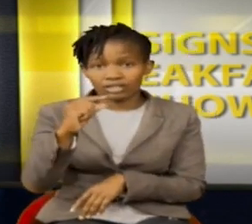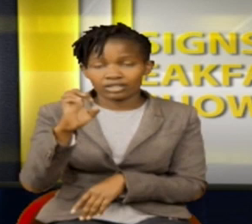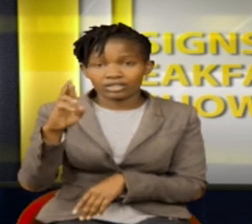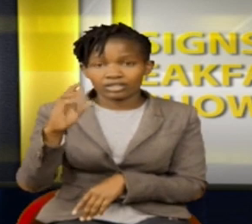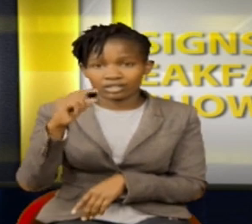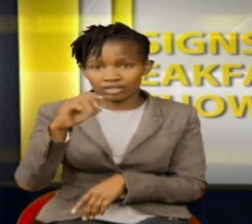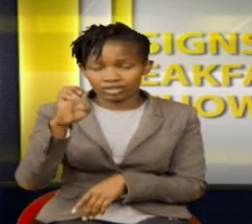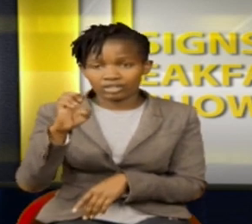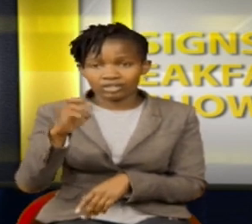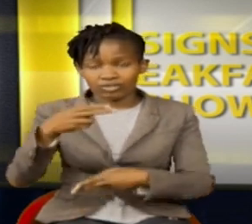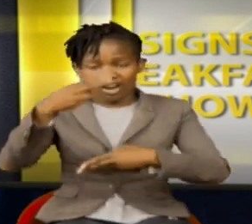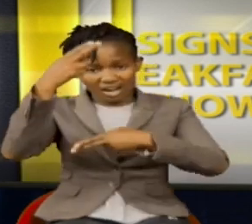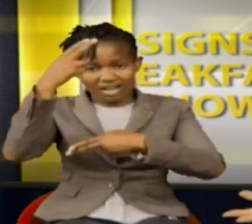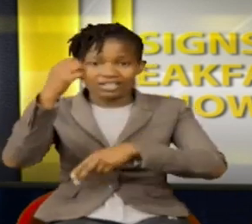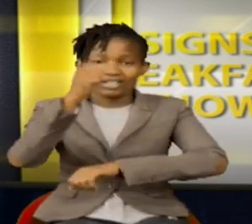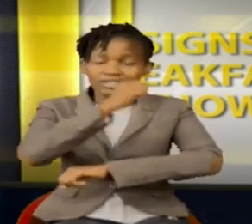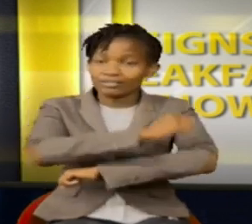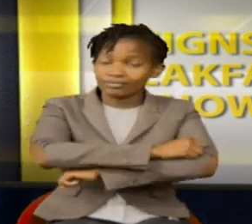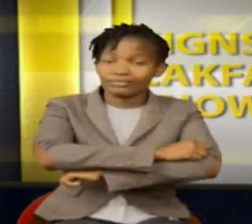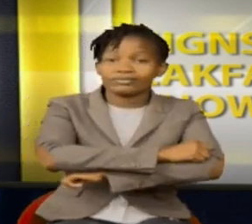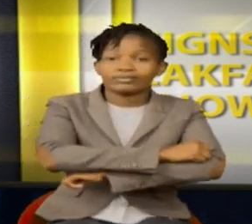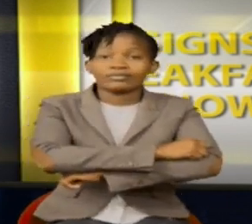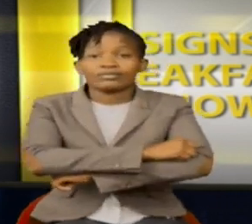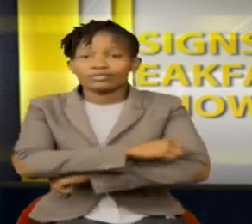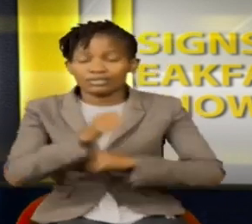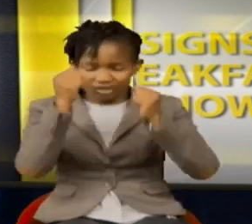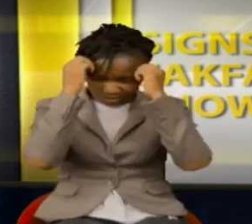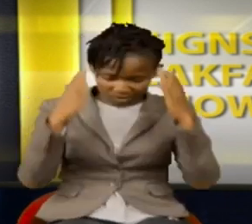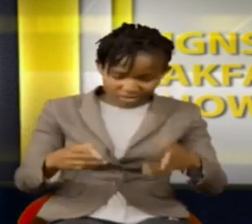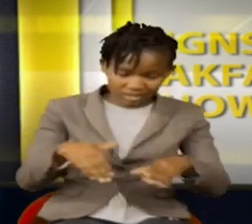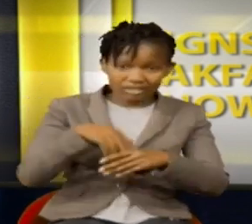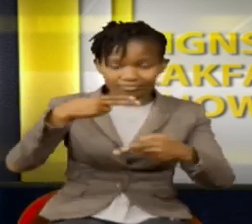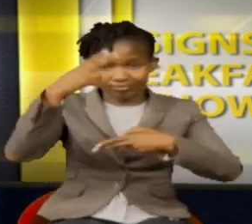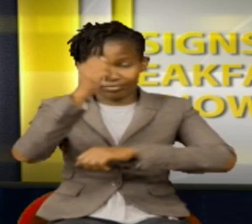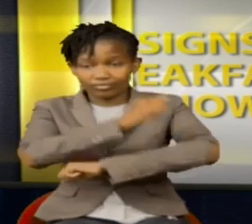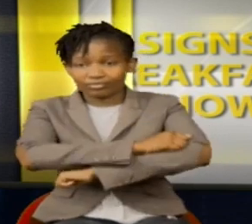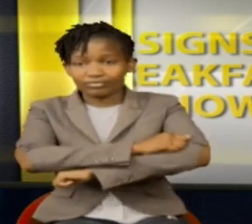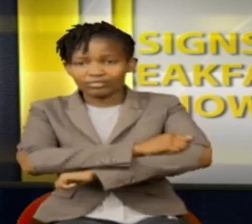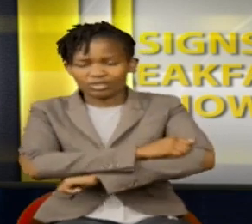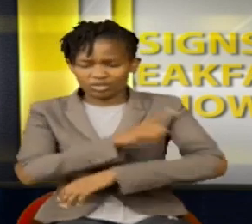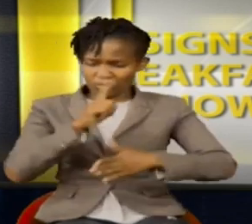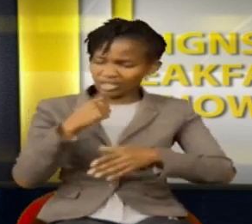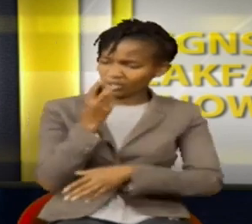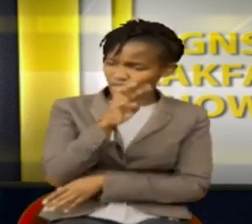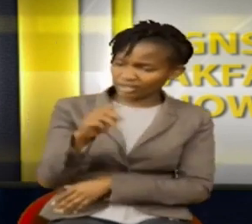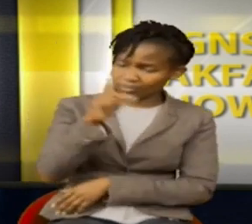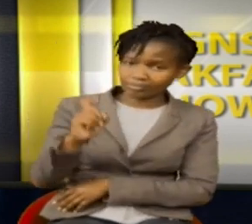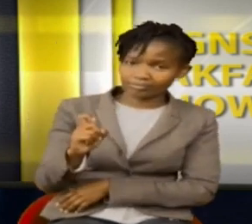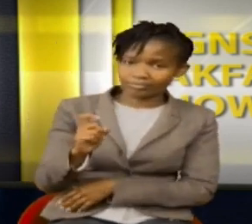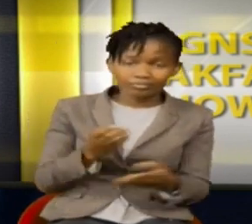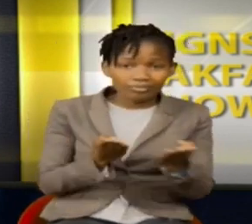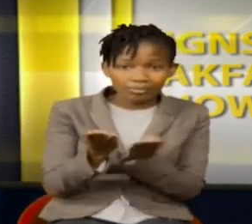right. Only high schoolers. So what are you telling these high schoolers? So high schoolers, do they need to hustle or concentrate? You know what? With their education. Yeah. Business